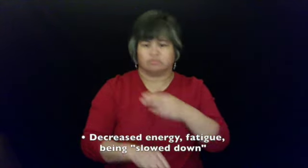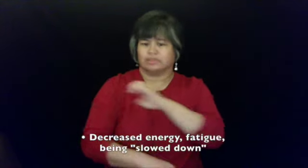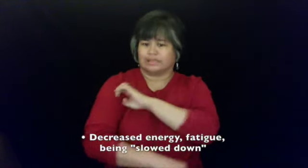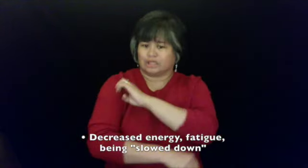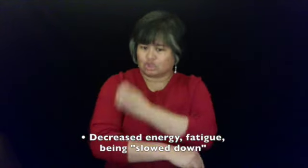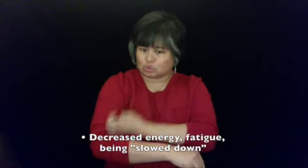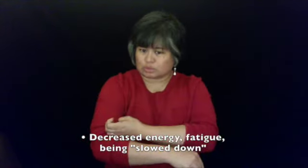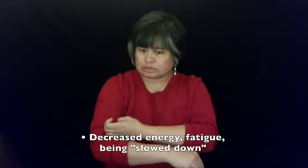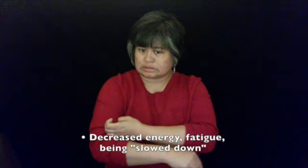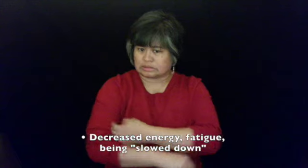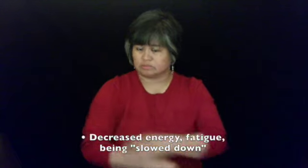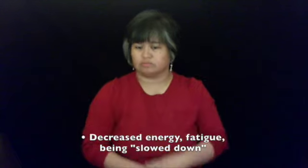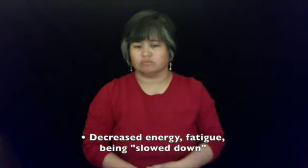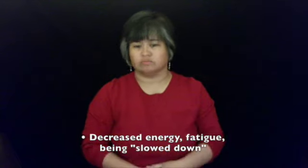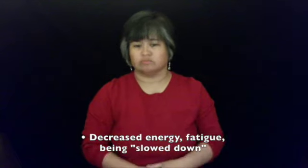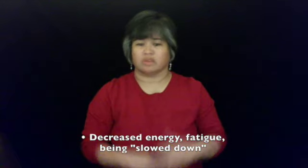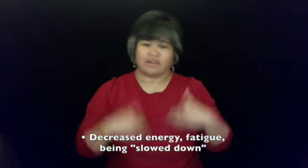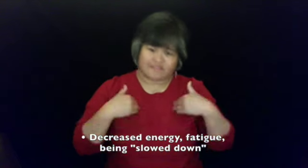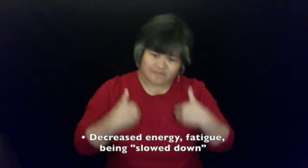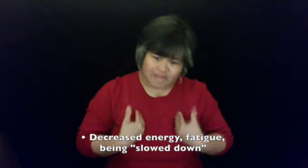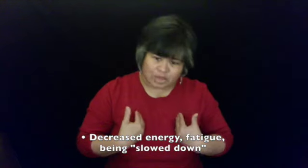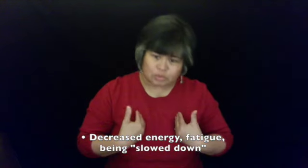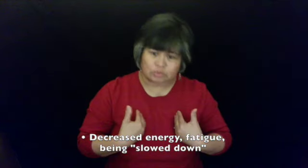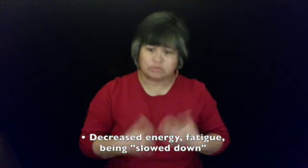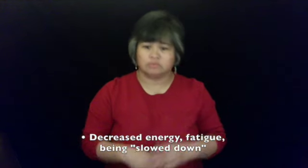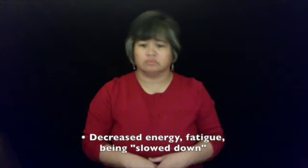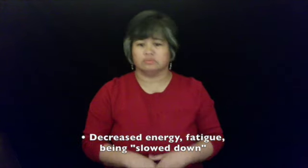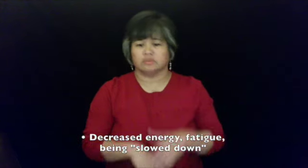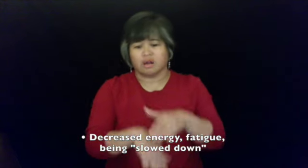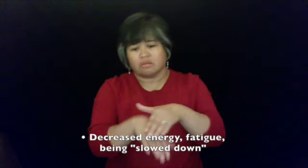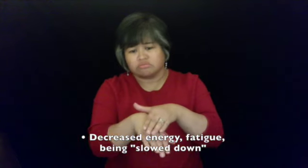Decreased energy, fatigued, being slowed down.